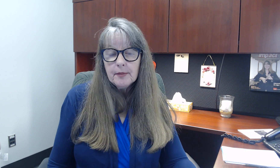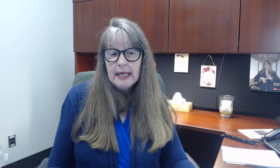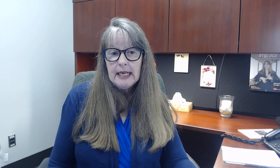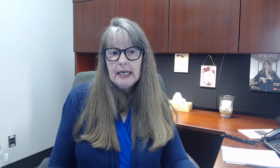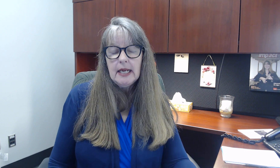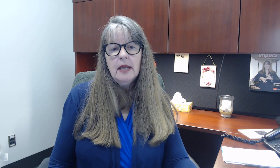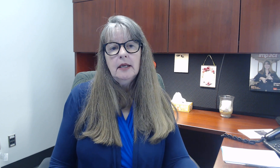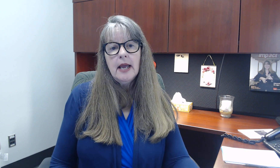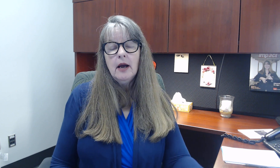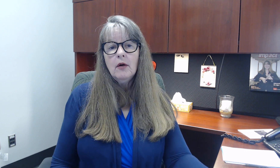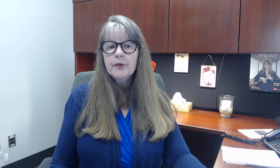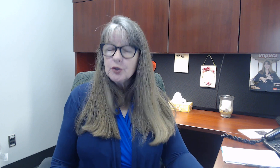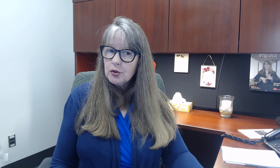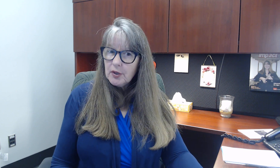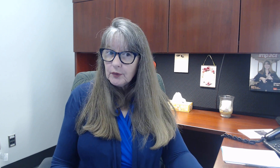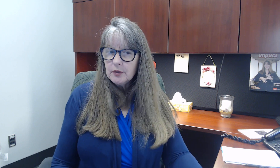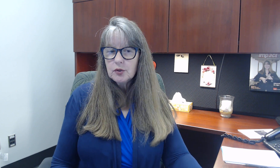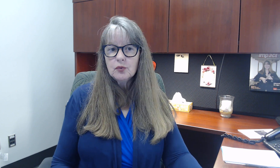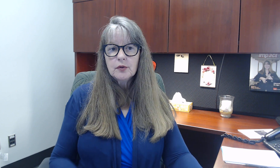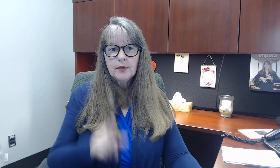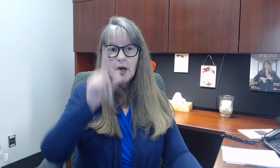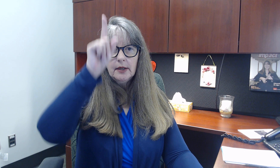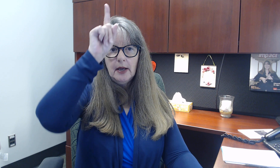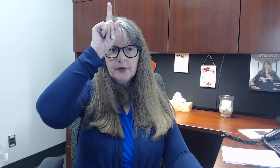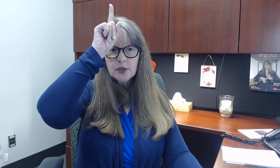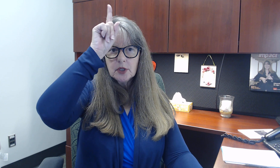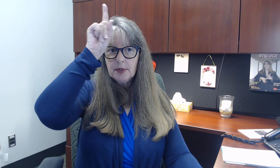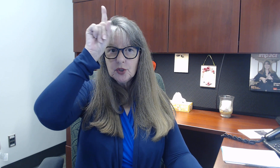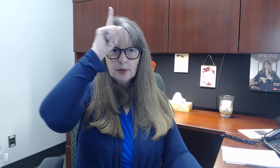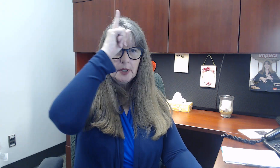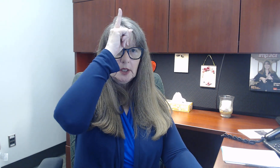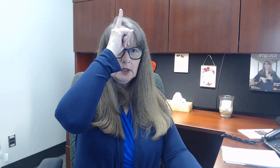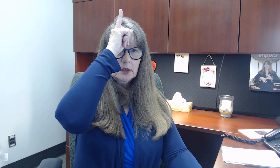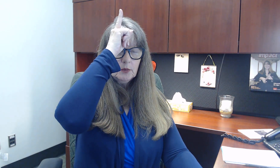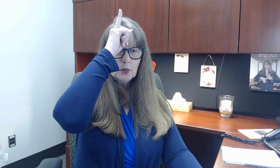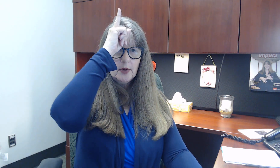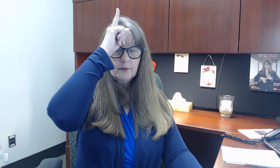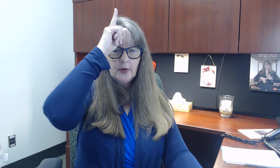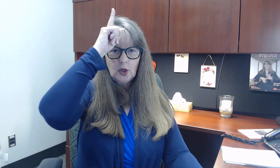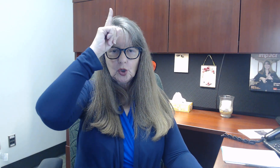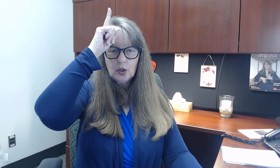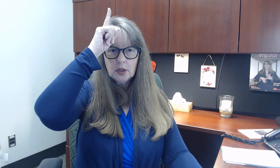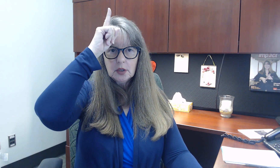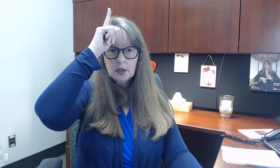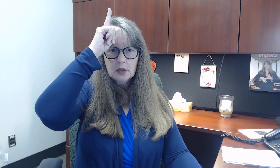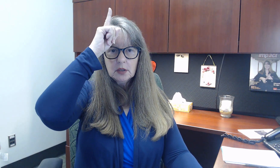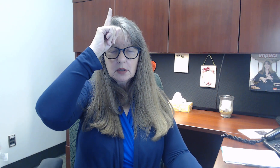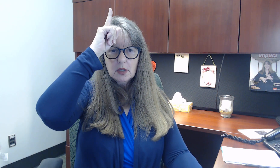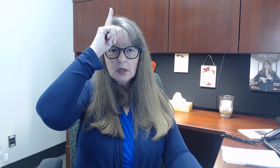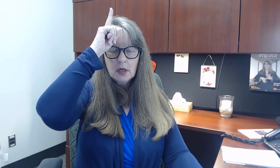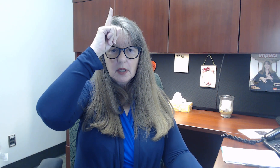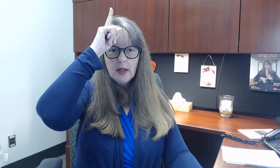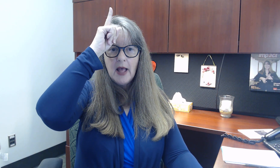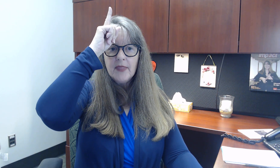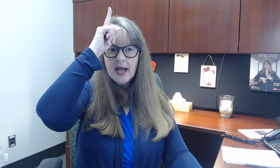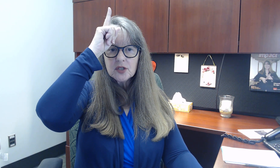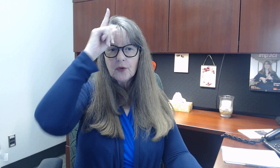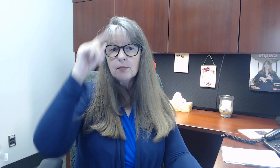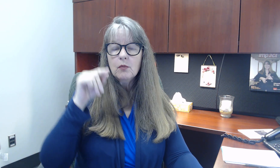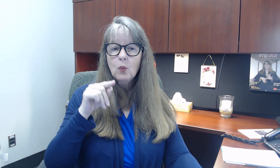Germany. Now, there's 2 different schools of thought. Now, this can be Germany with one finger. And that's from World